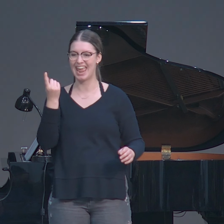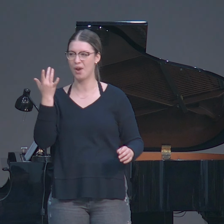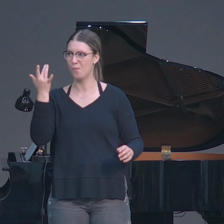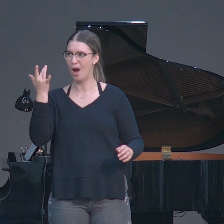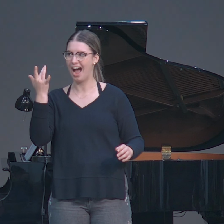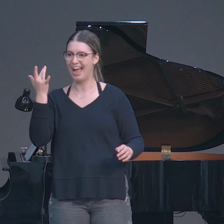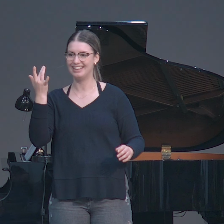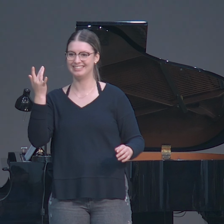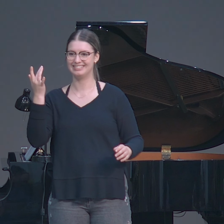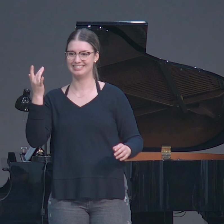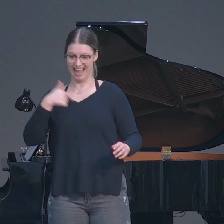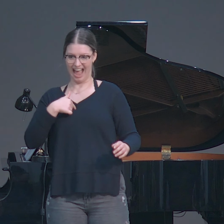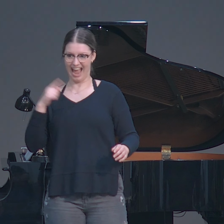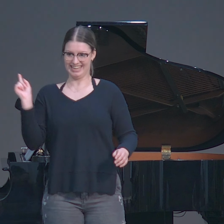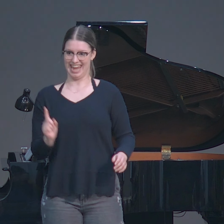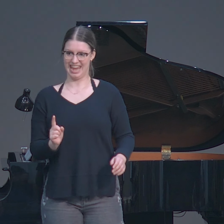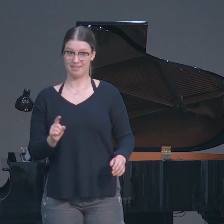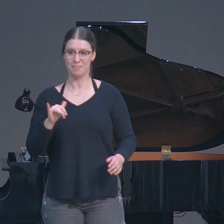saying.